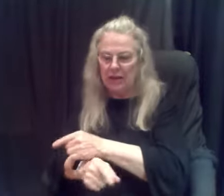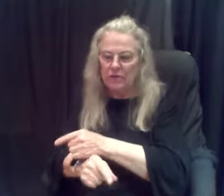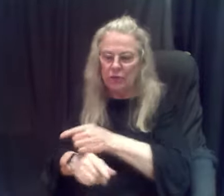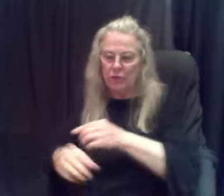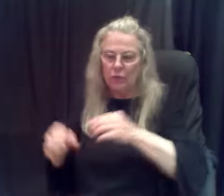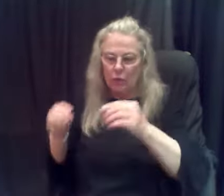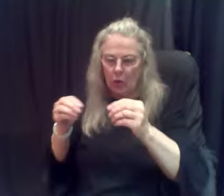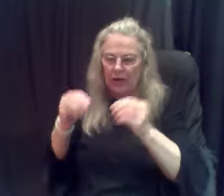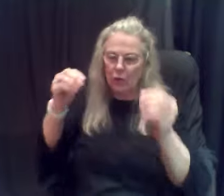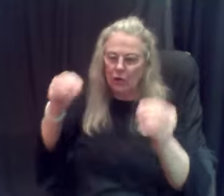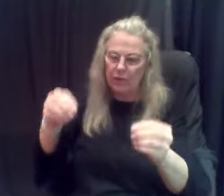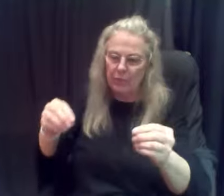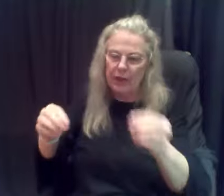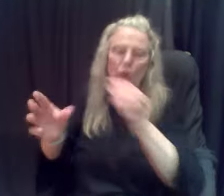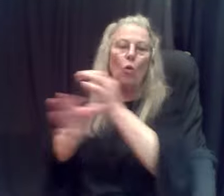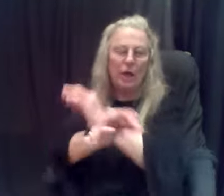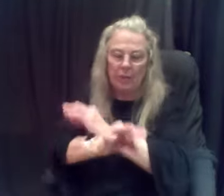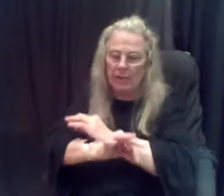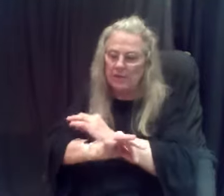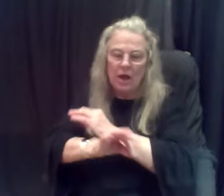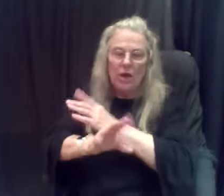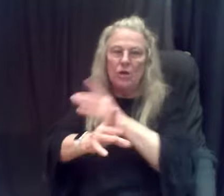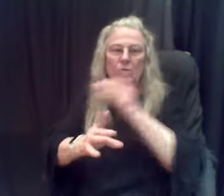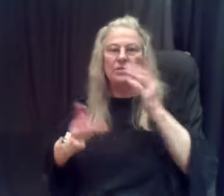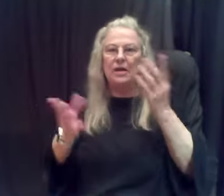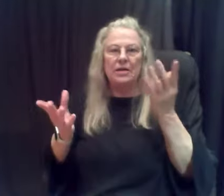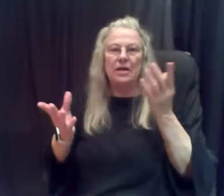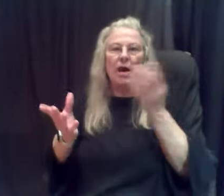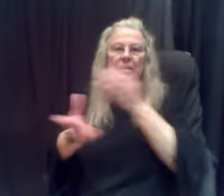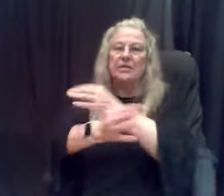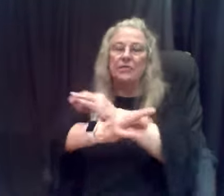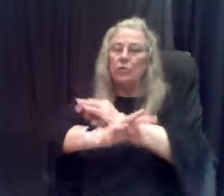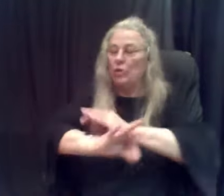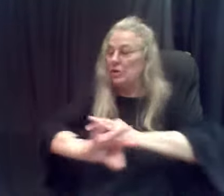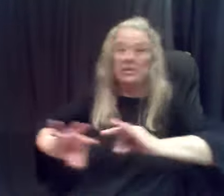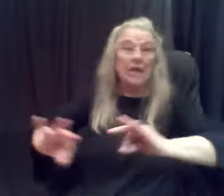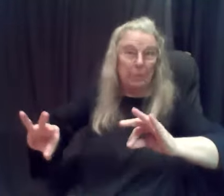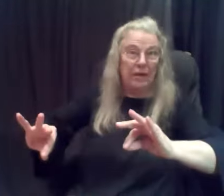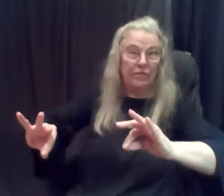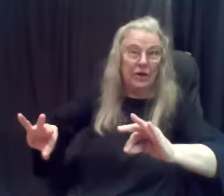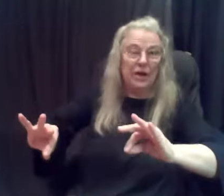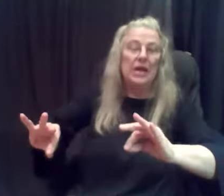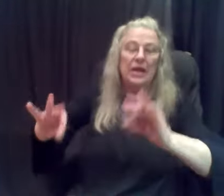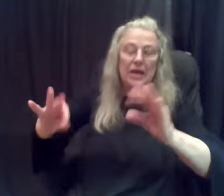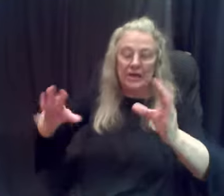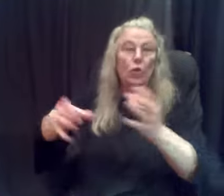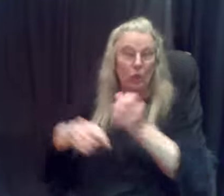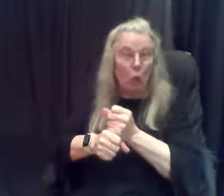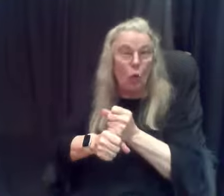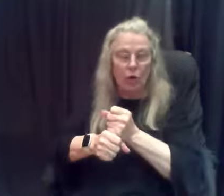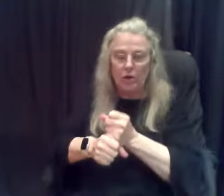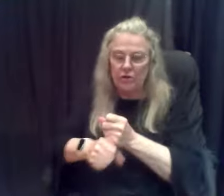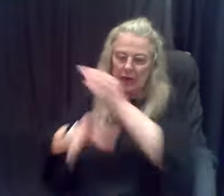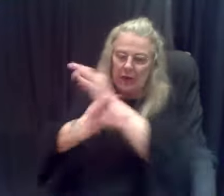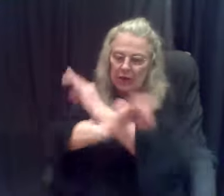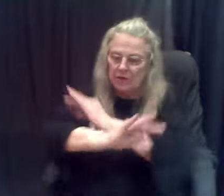into what it's going to mean, or it means that God is never going to set me free. He's going to hold on to me. So